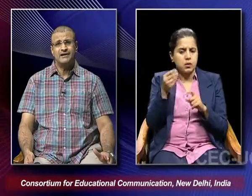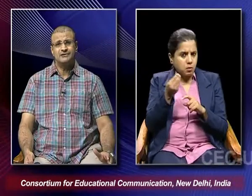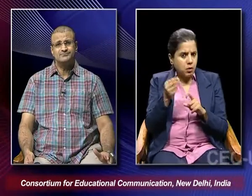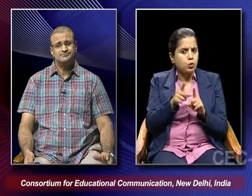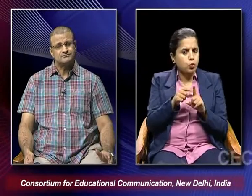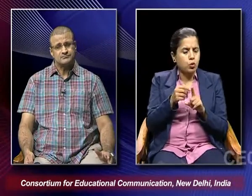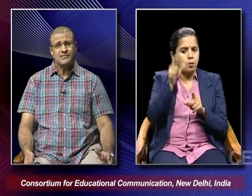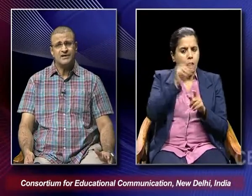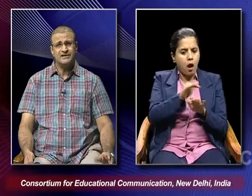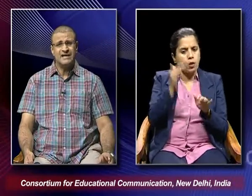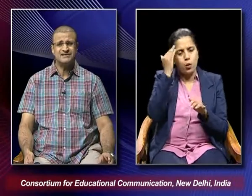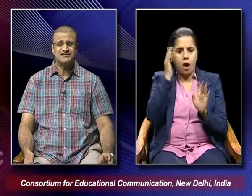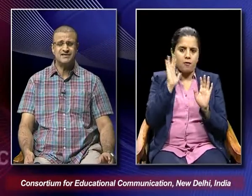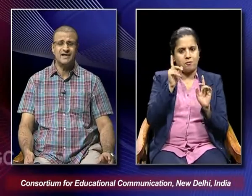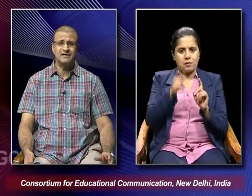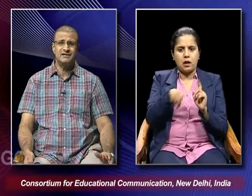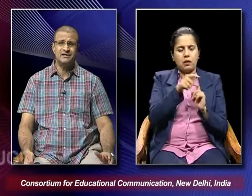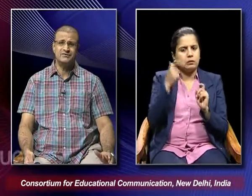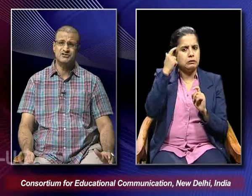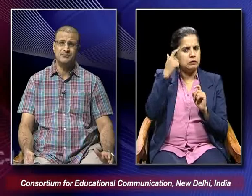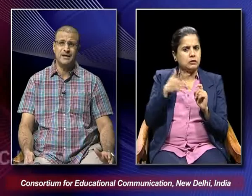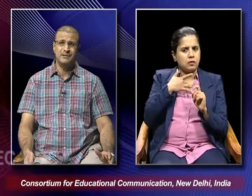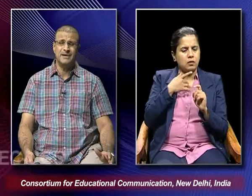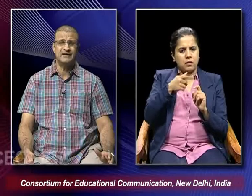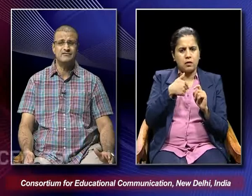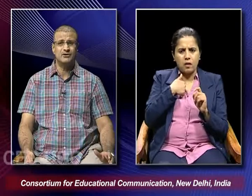And he realizes that he was